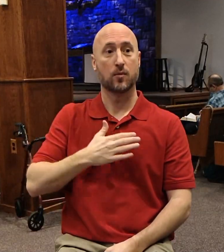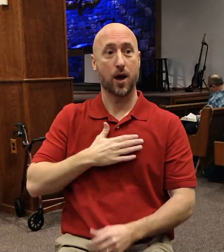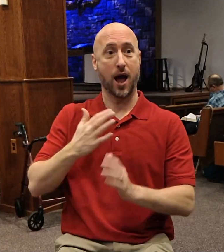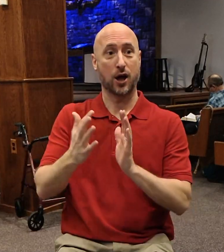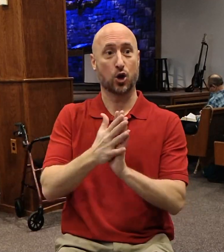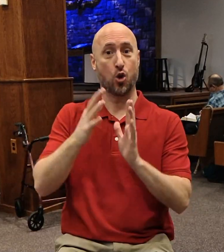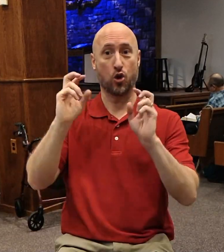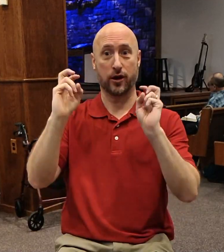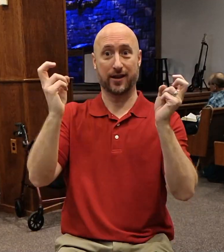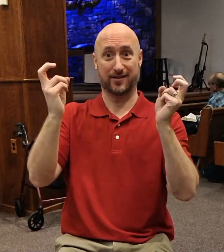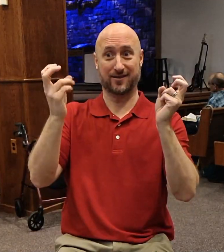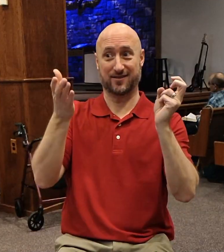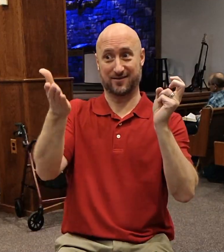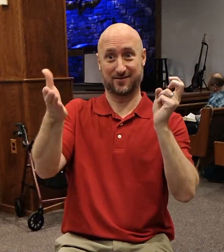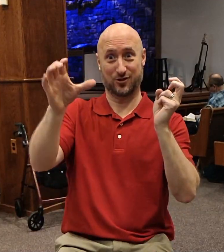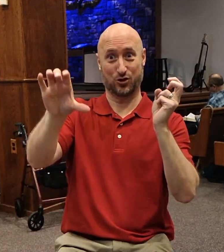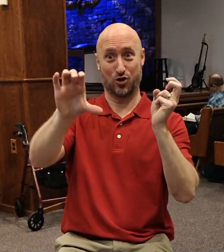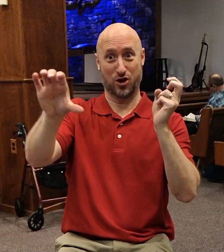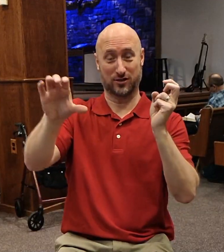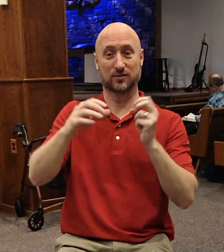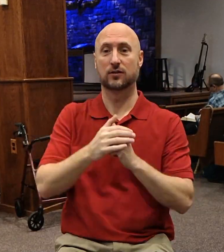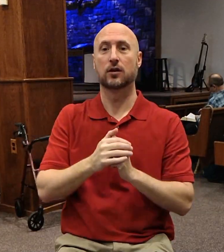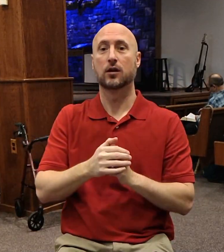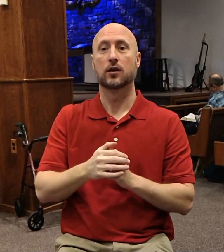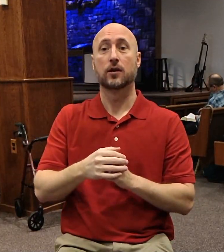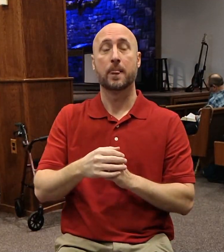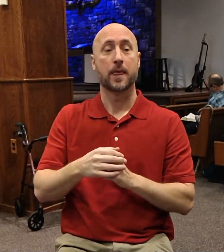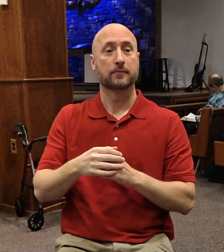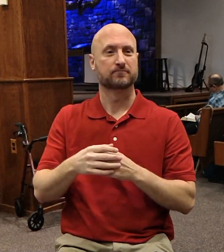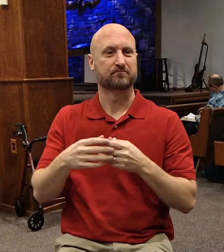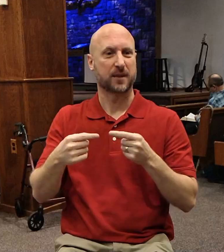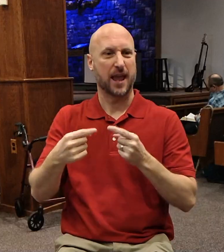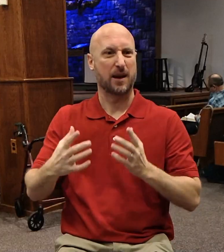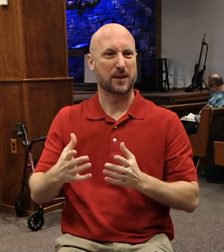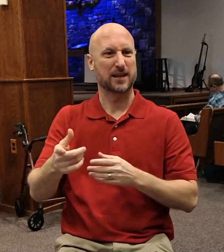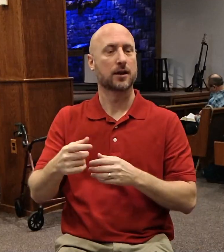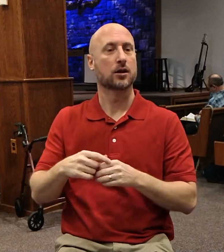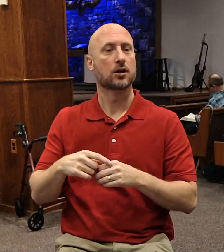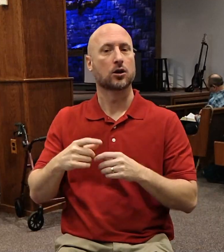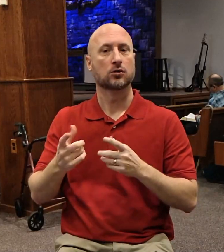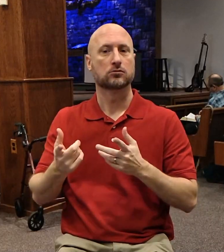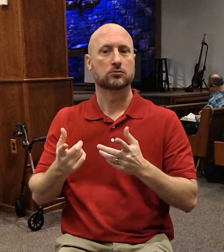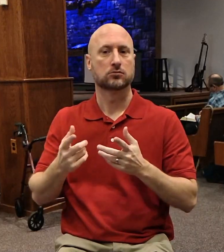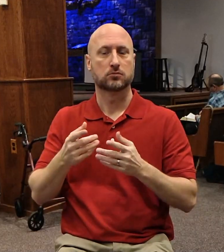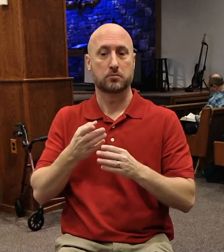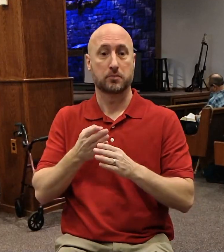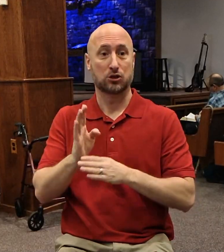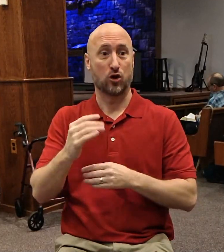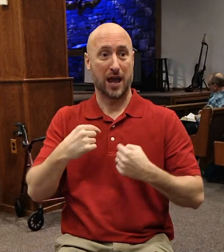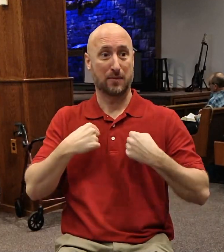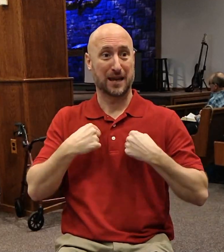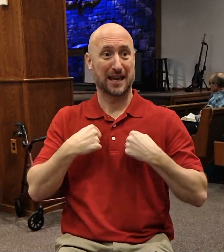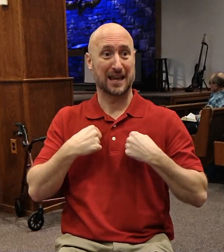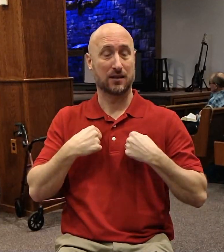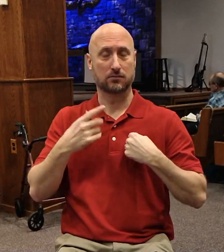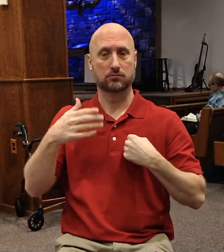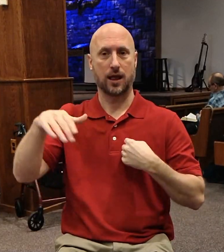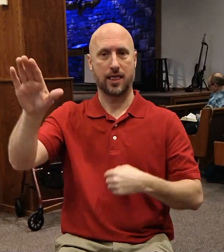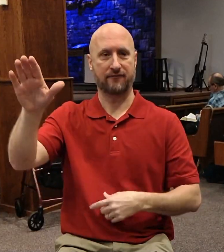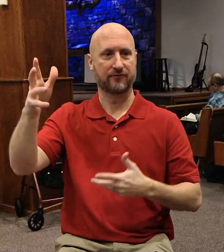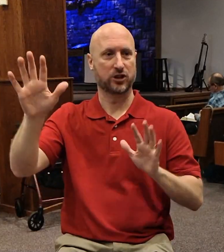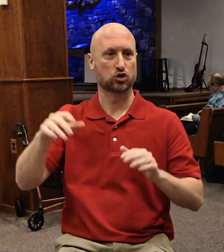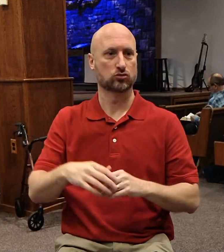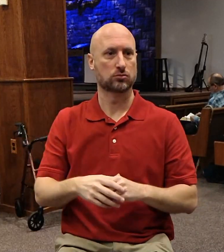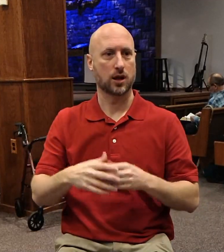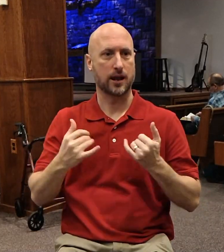traitor has gone out. The time now is beginning the time. The time in eternity,